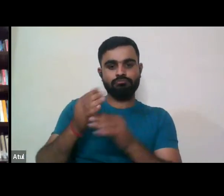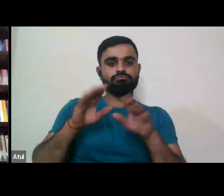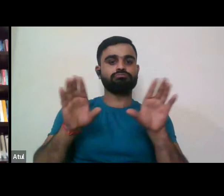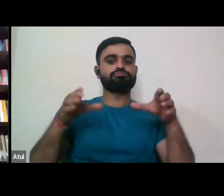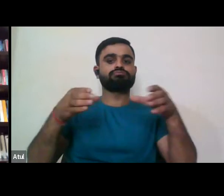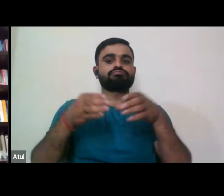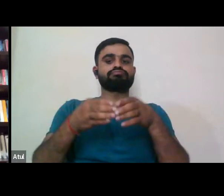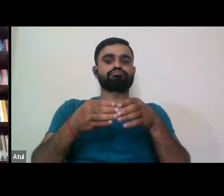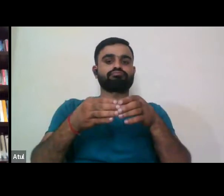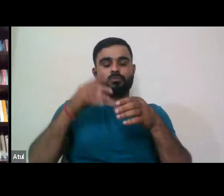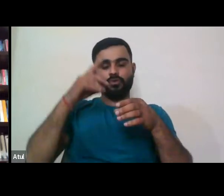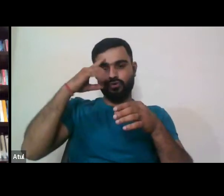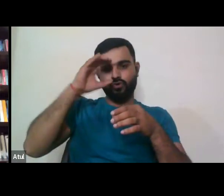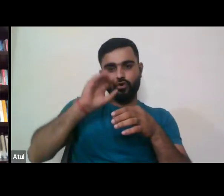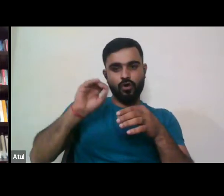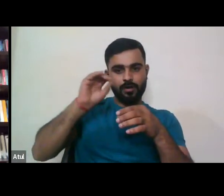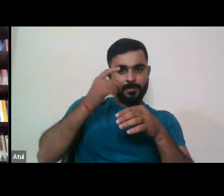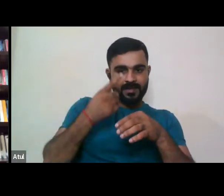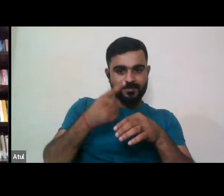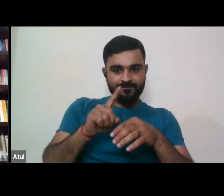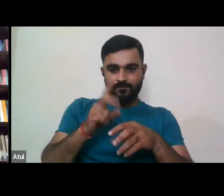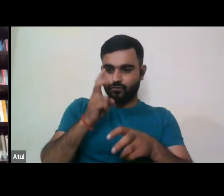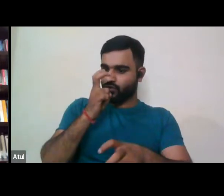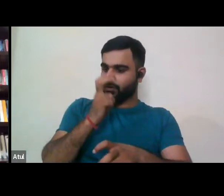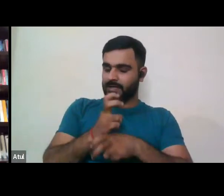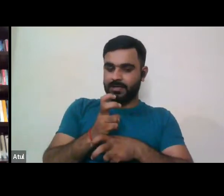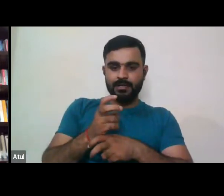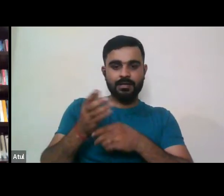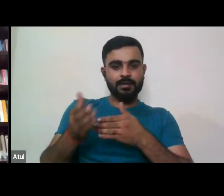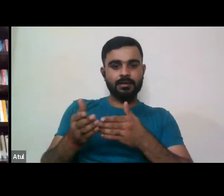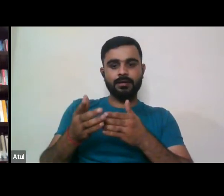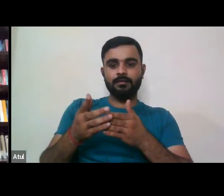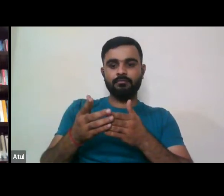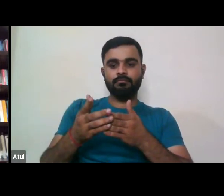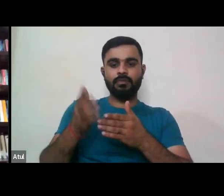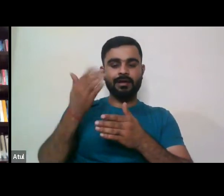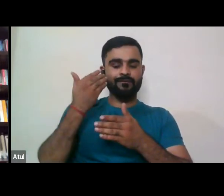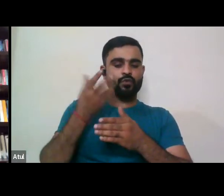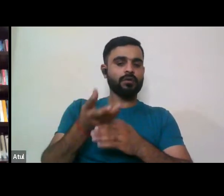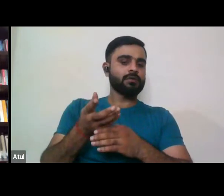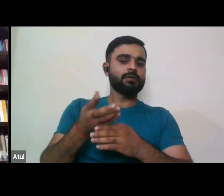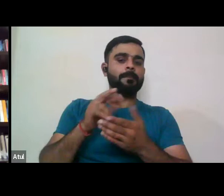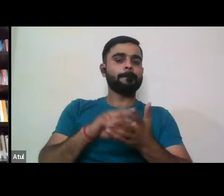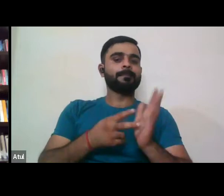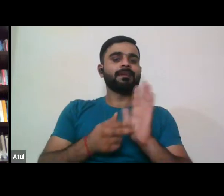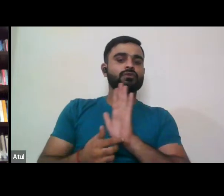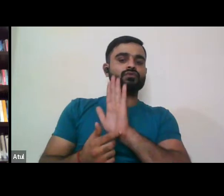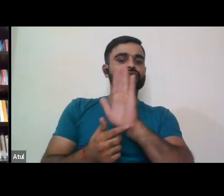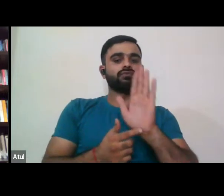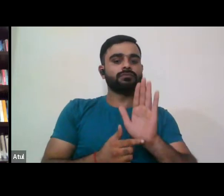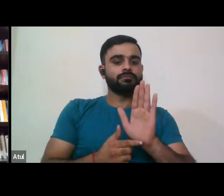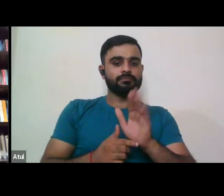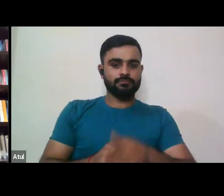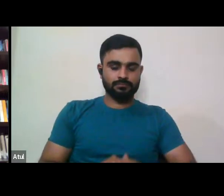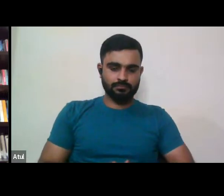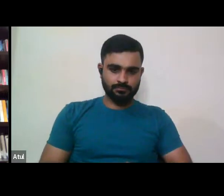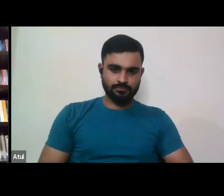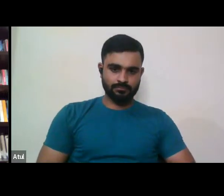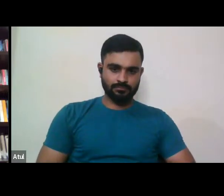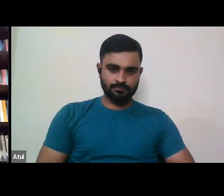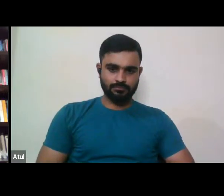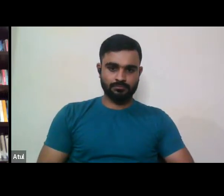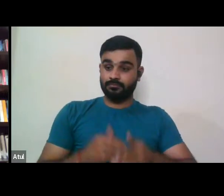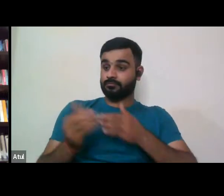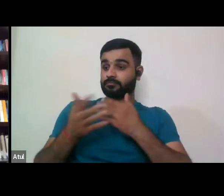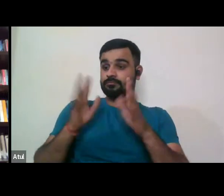majority opinion, right? They hardly are in the dissent, which showcases that